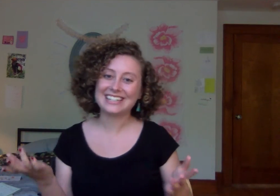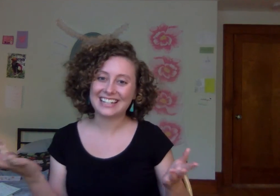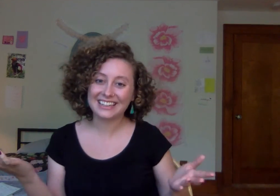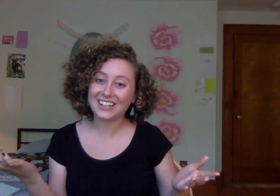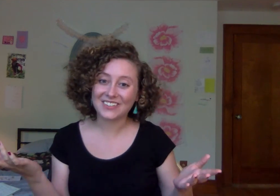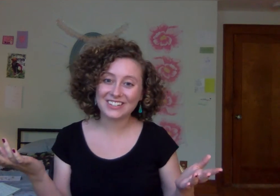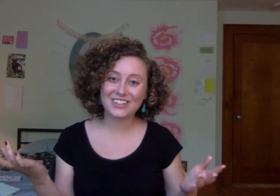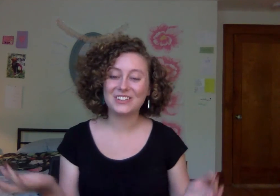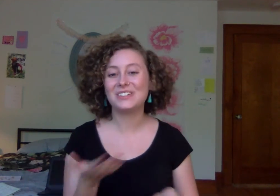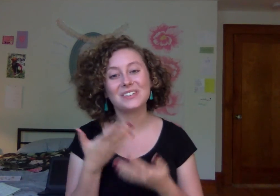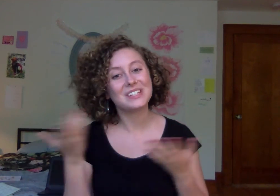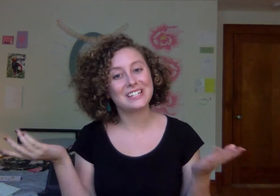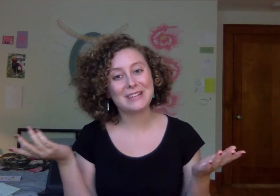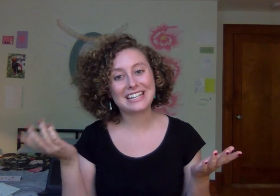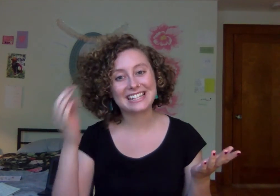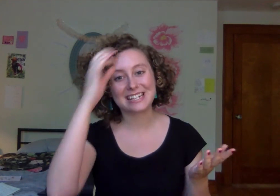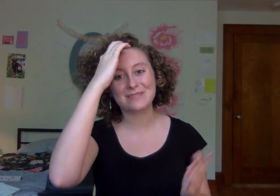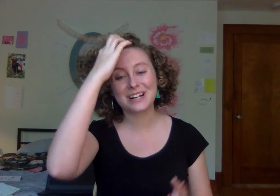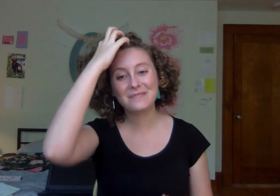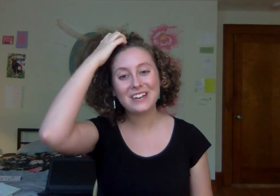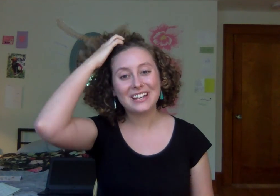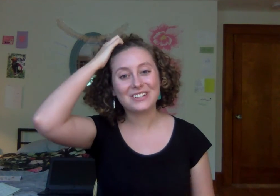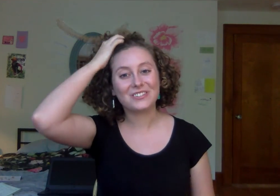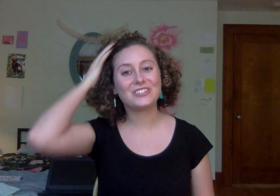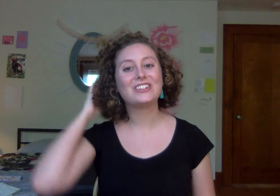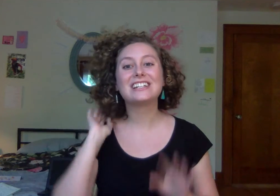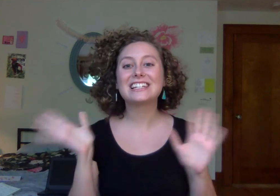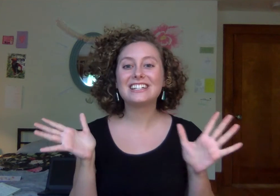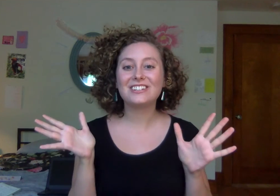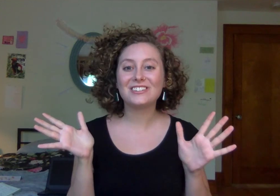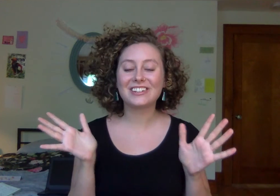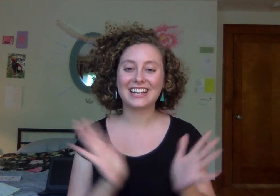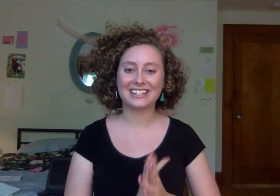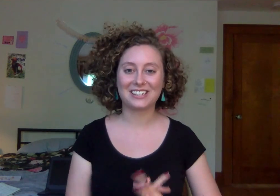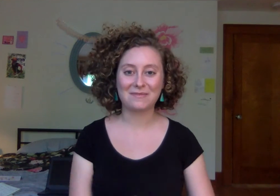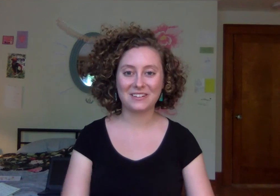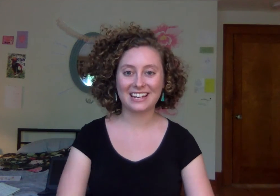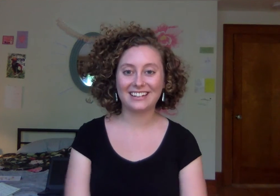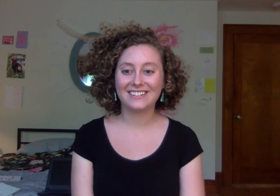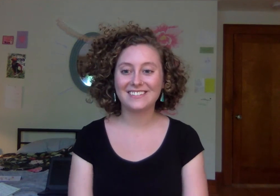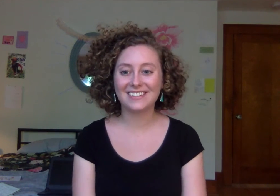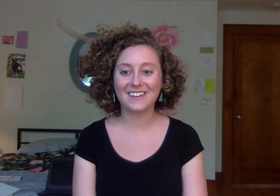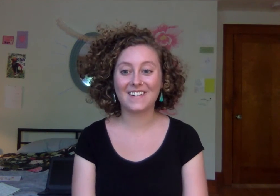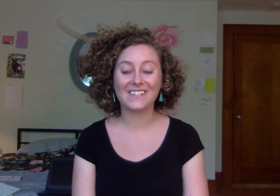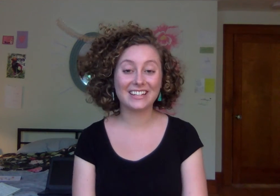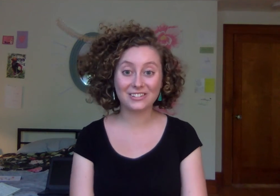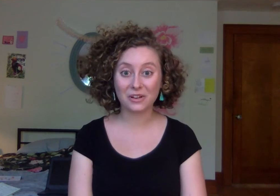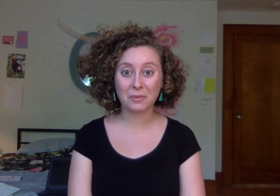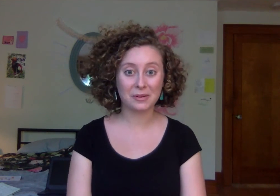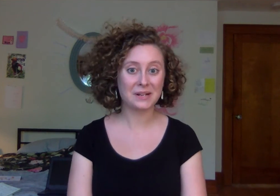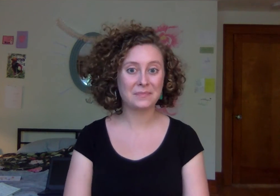sign language. You don't speak at the same time. You're just going to use your hands to communicate. So let's do that one more time.